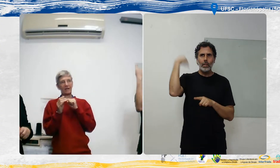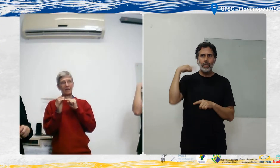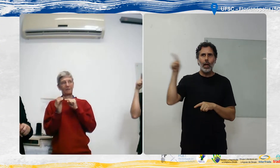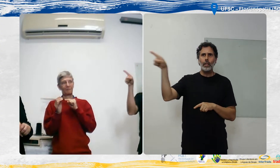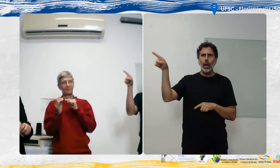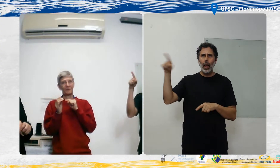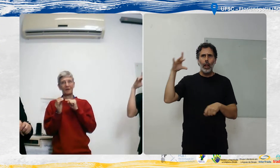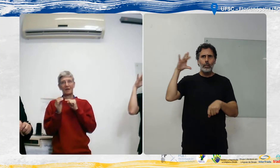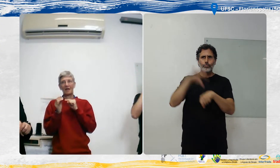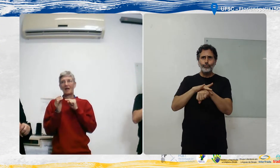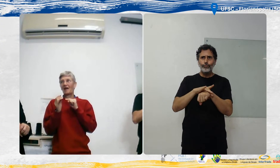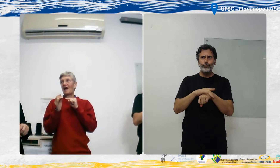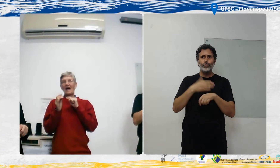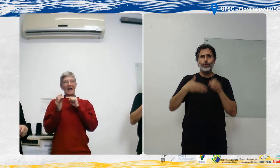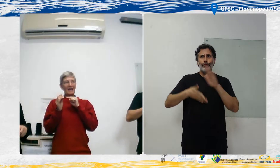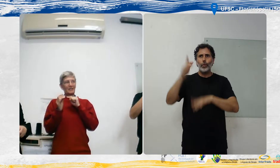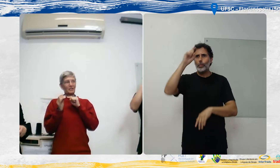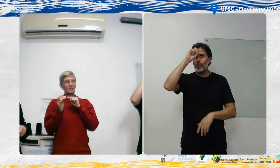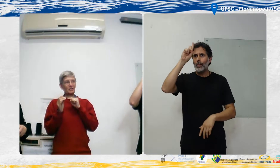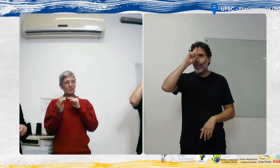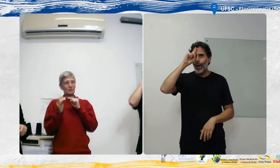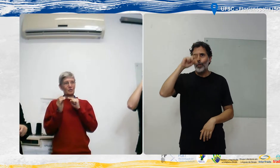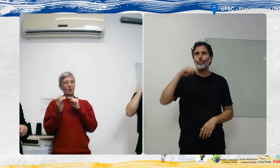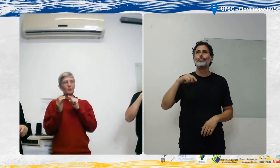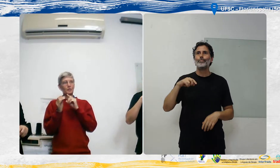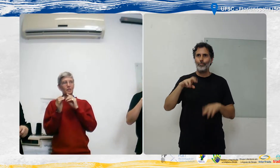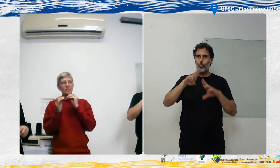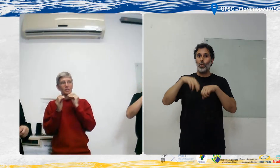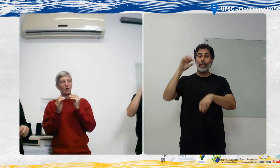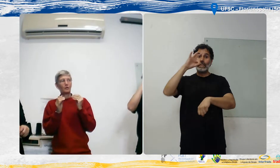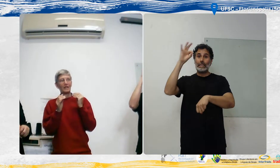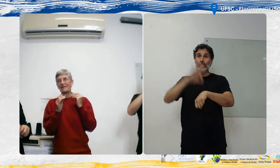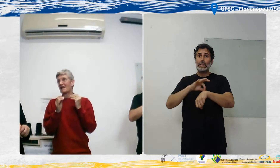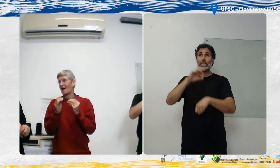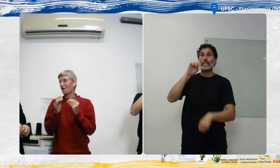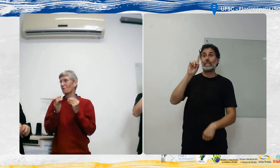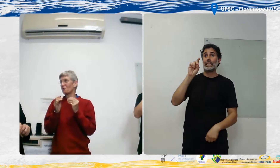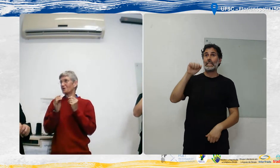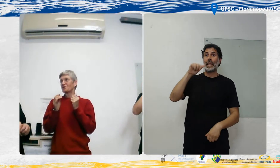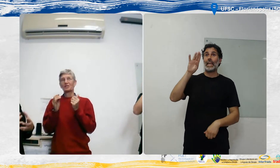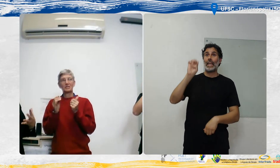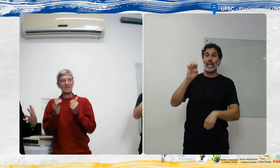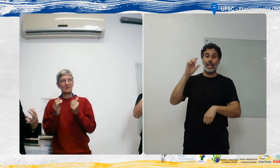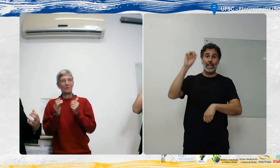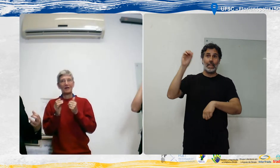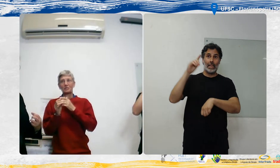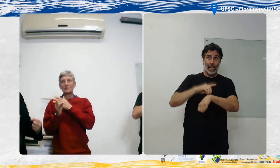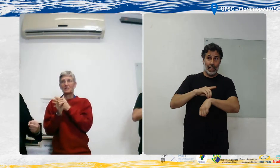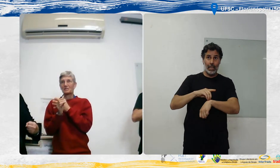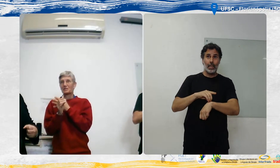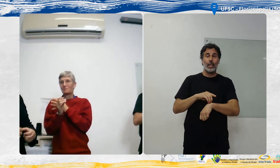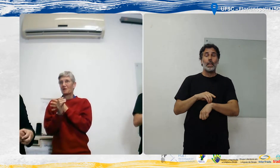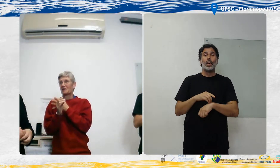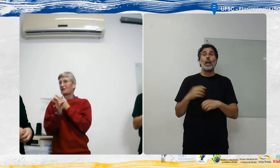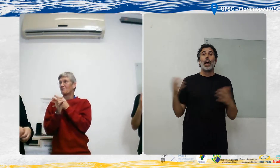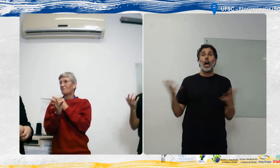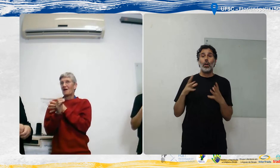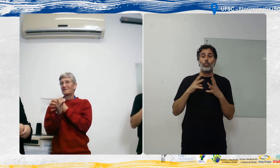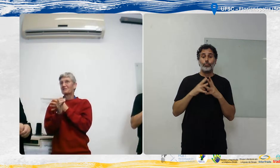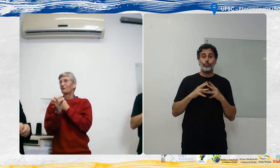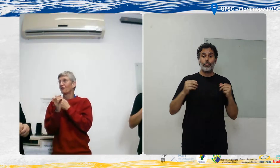for dengue. And so she's only now just getting back. So this has been